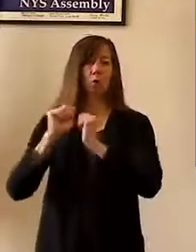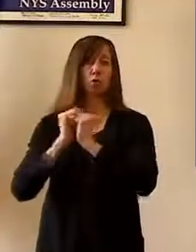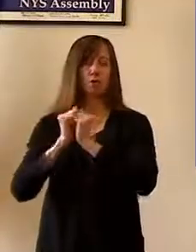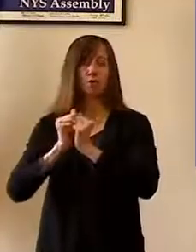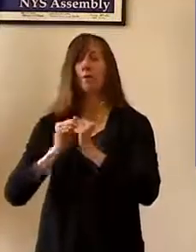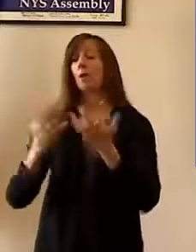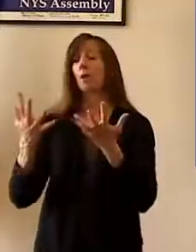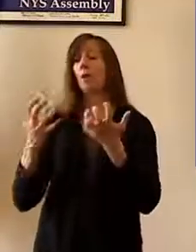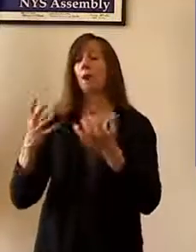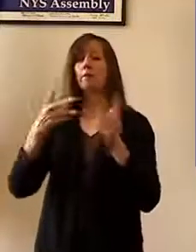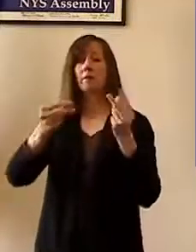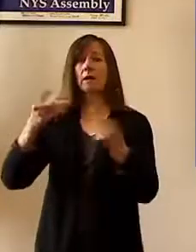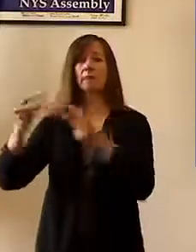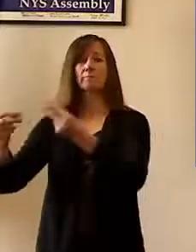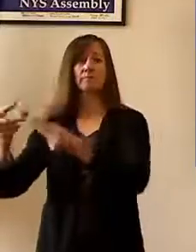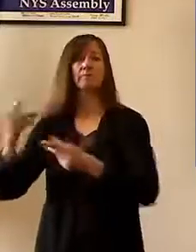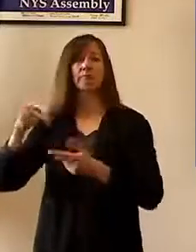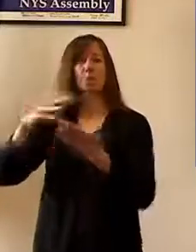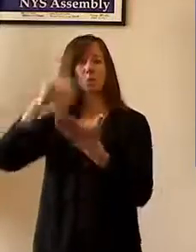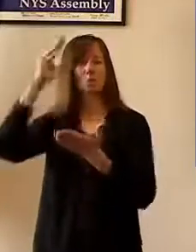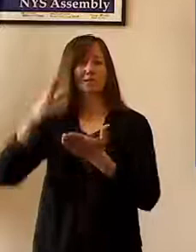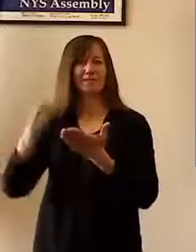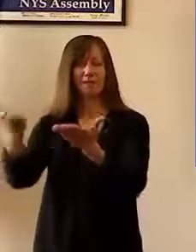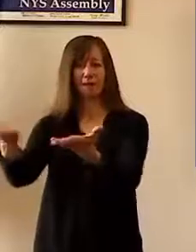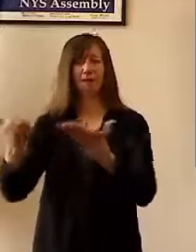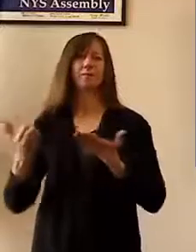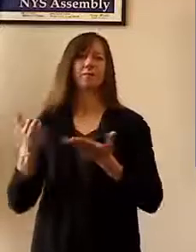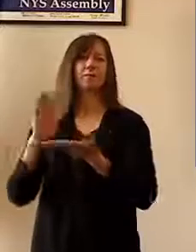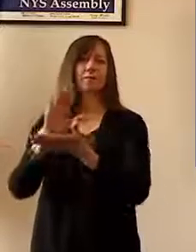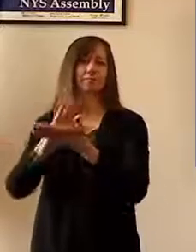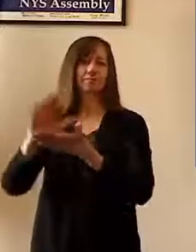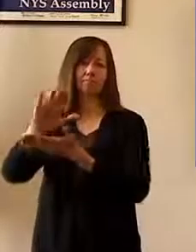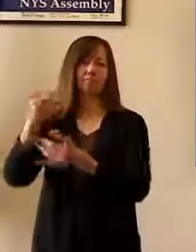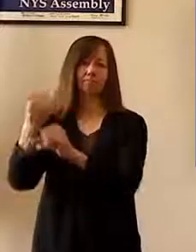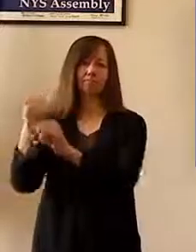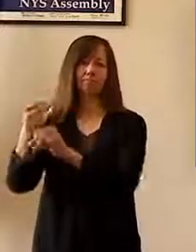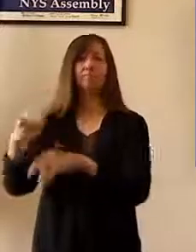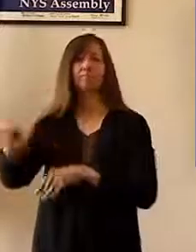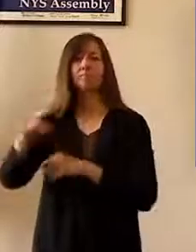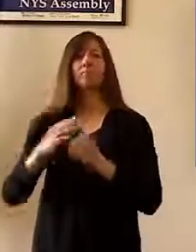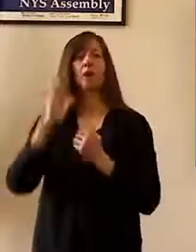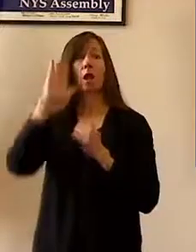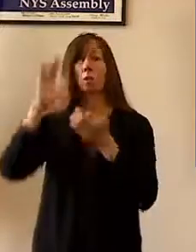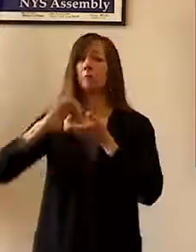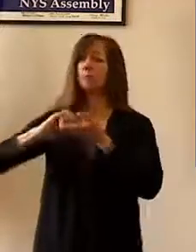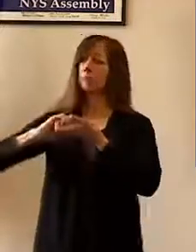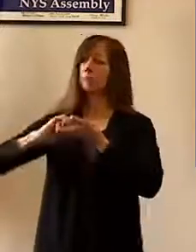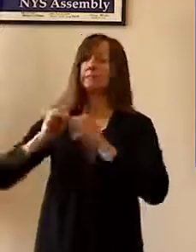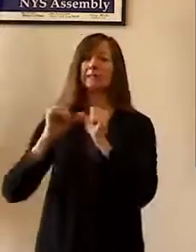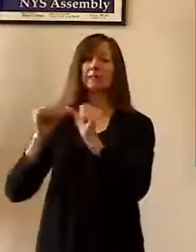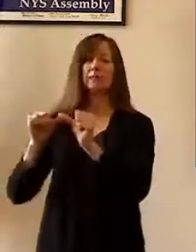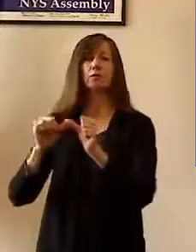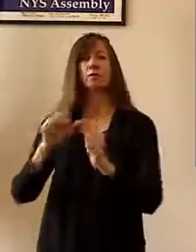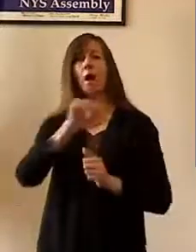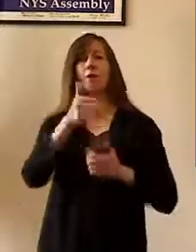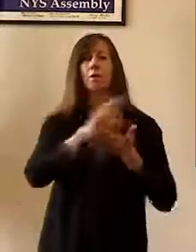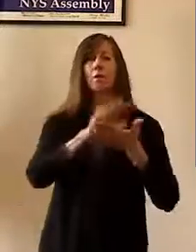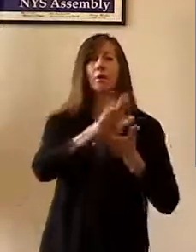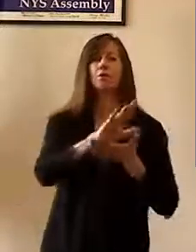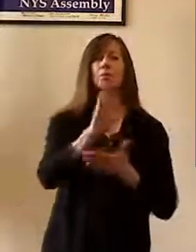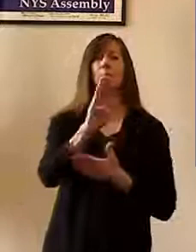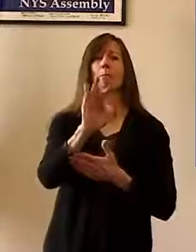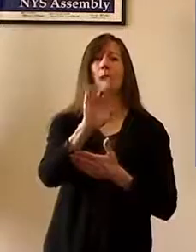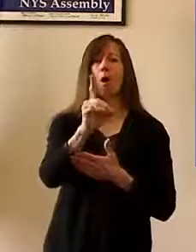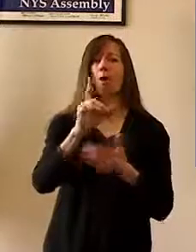on college campuses. Now, that partnership is going to continue with our other colleges, Bard College, Culinary Institute of